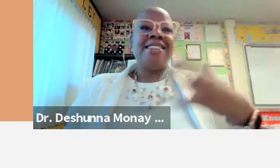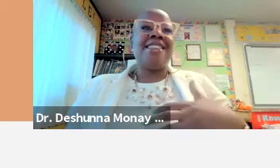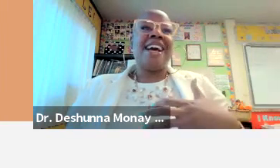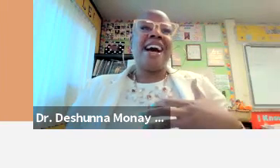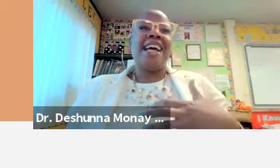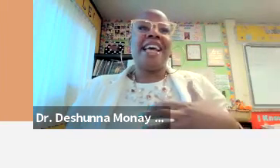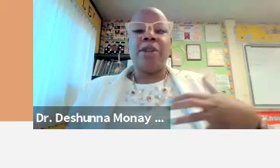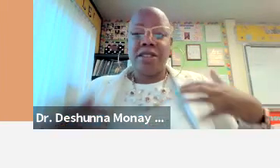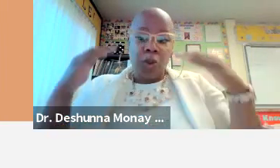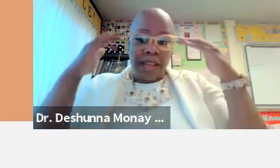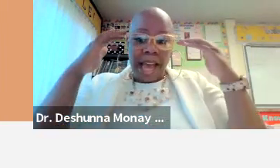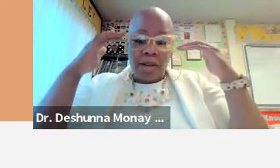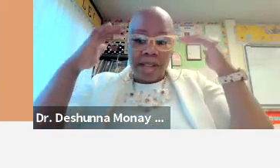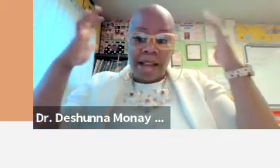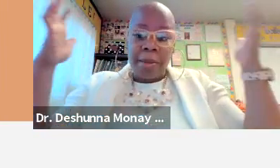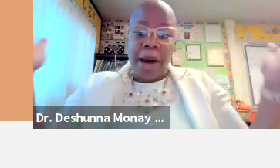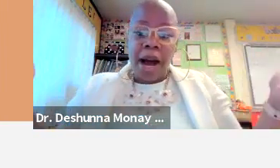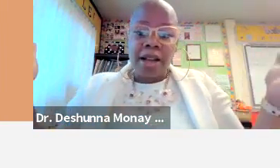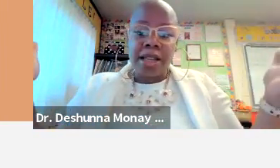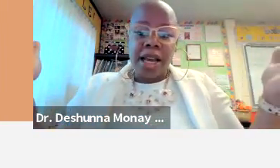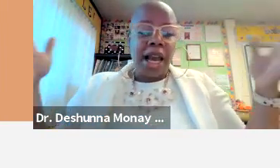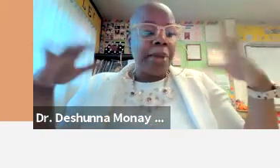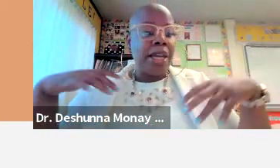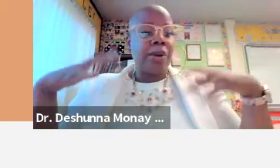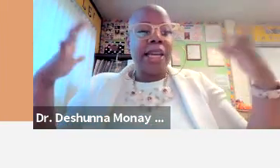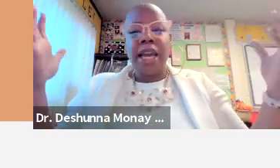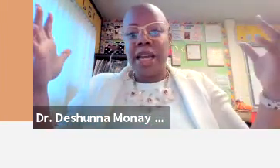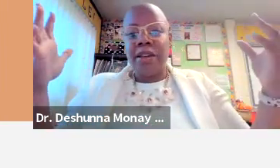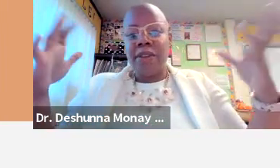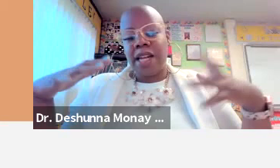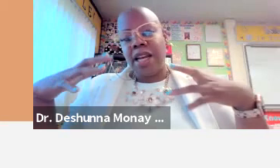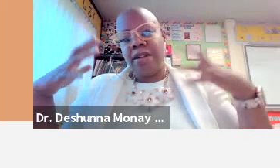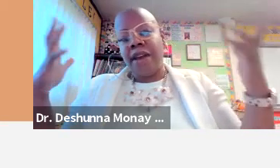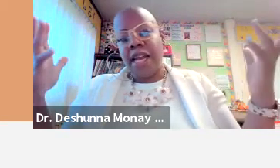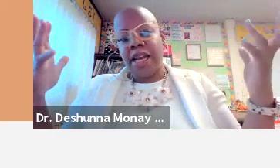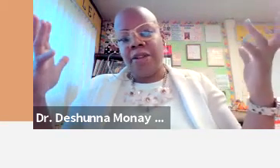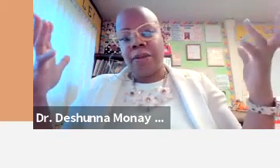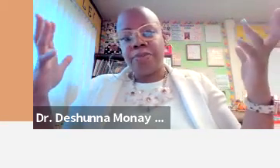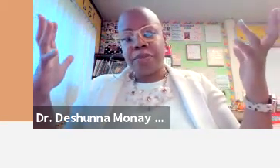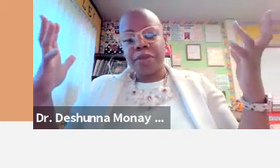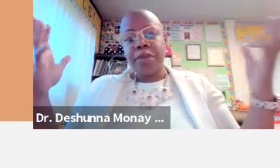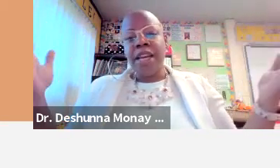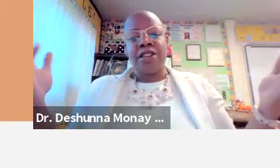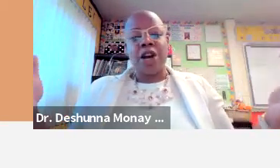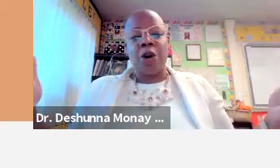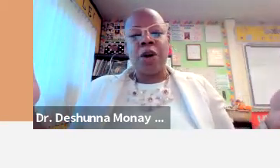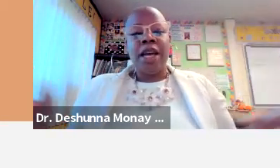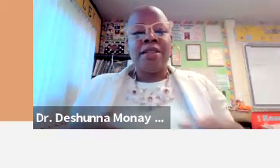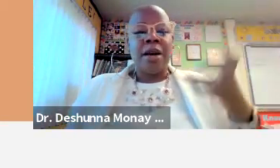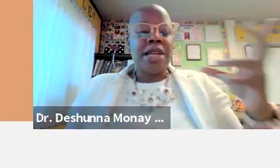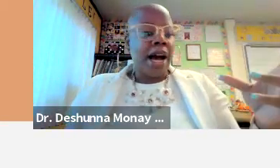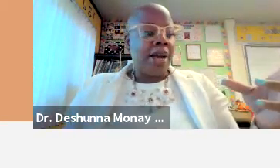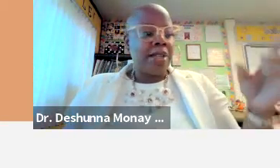It does not allow us to think outside the box and be creative and innovative. And